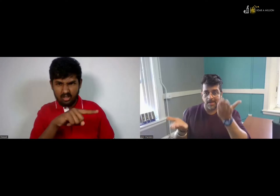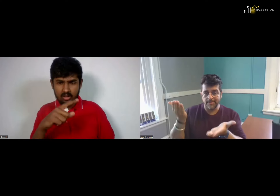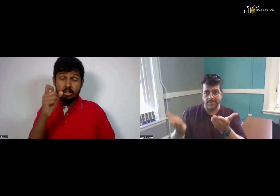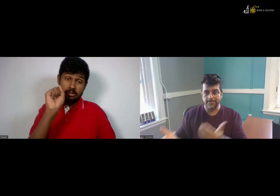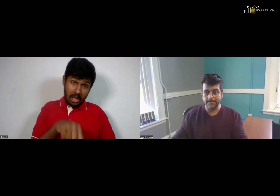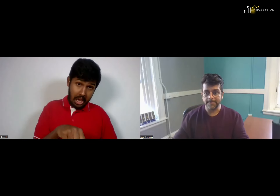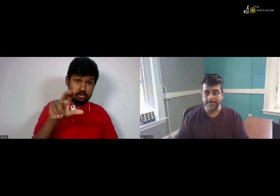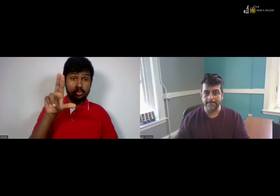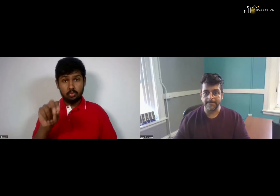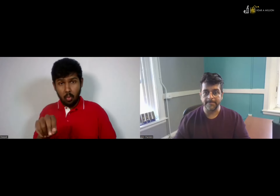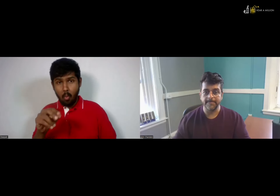maybe.